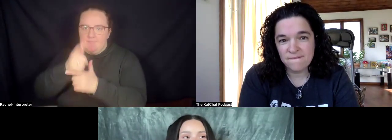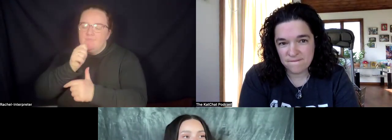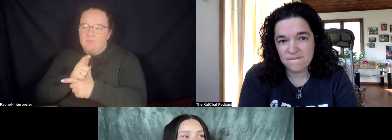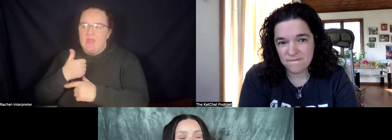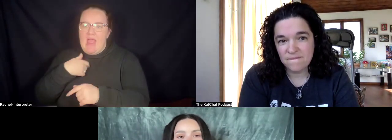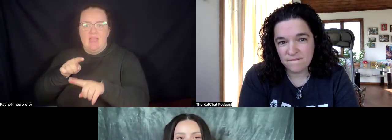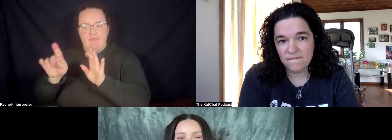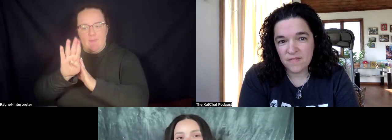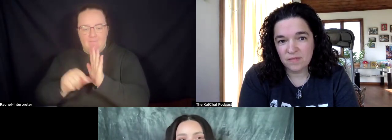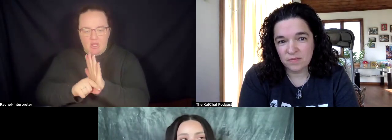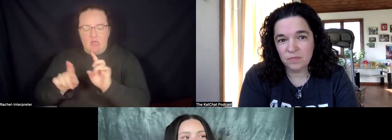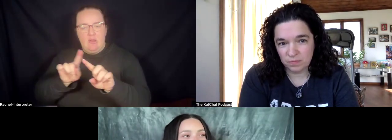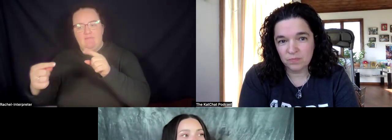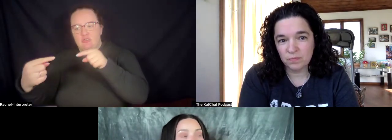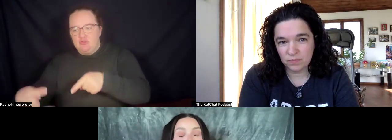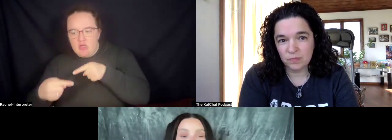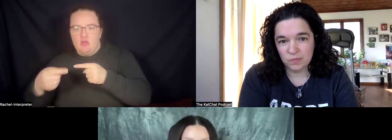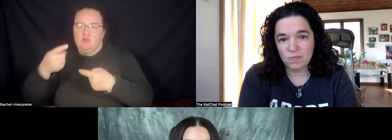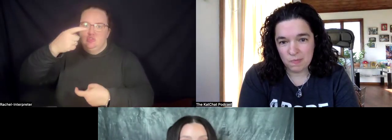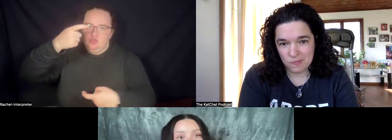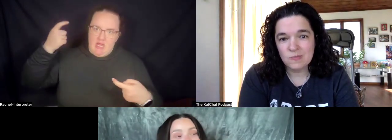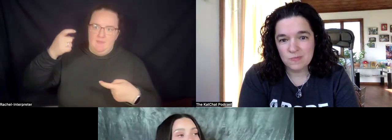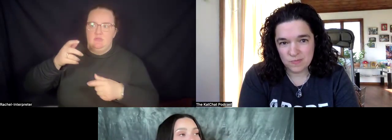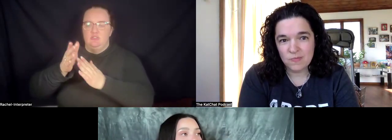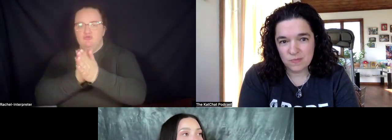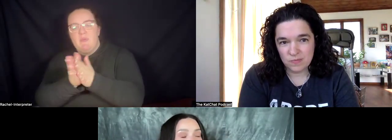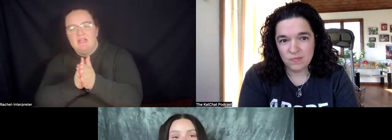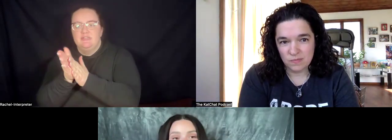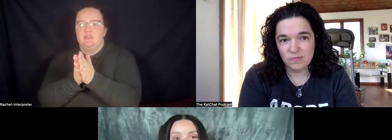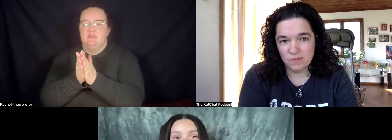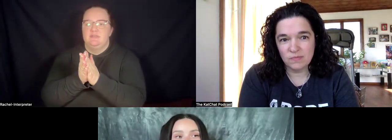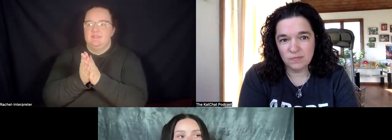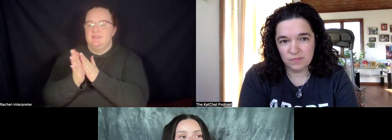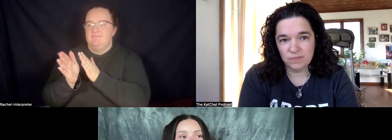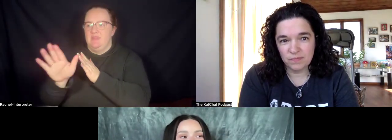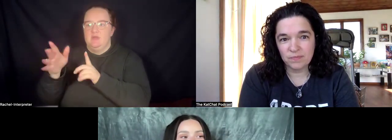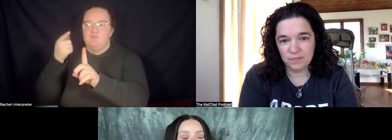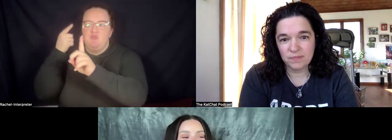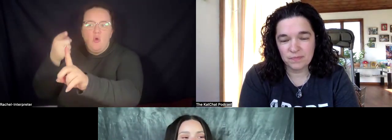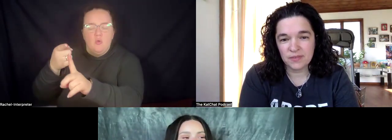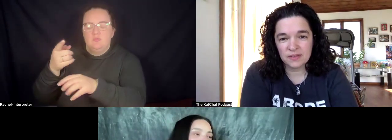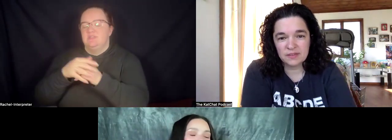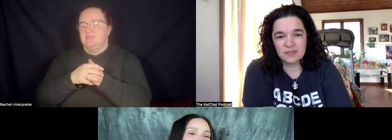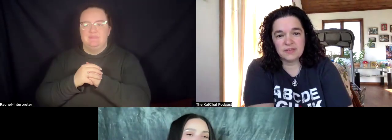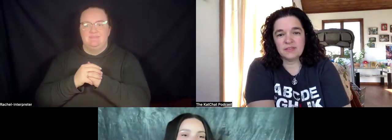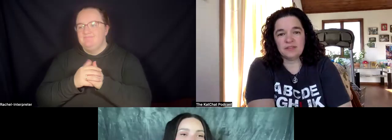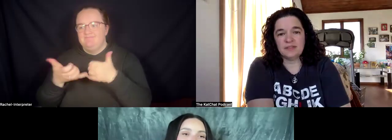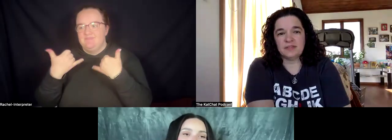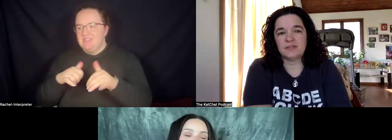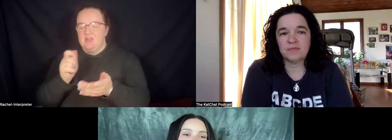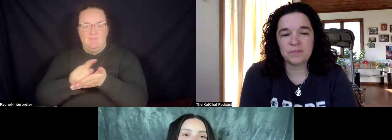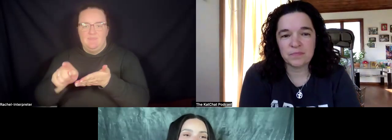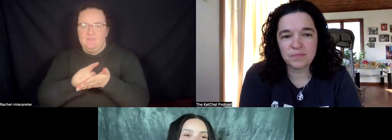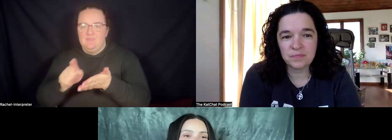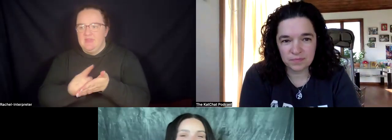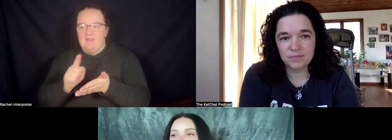own struggles, their own traumas, their own passions, their own pursuits, but still every week they would